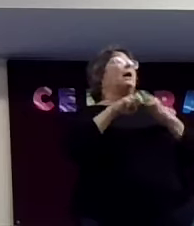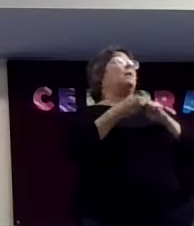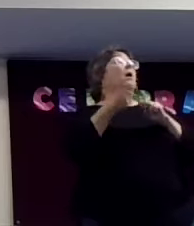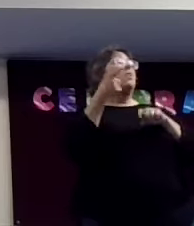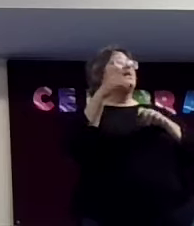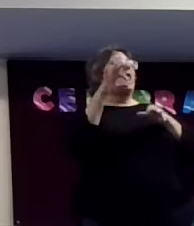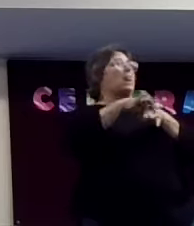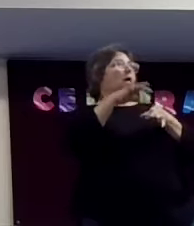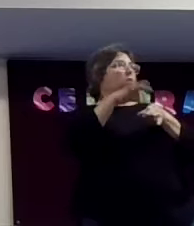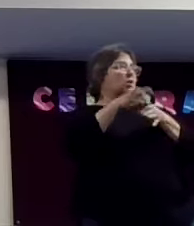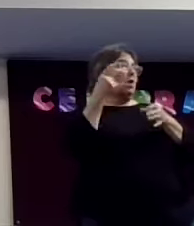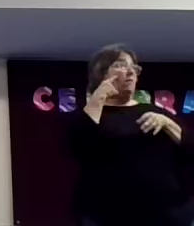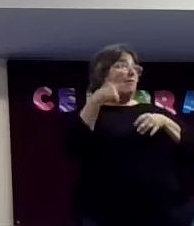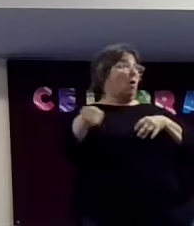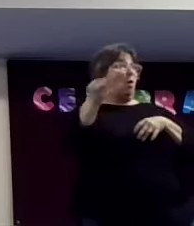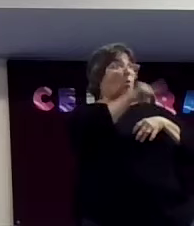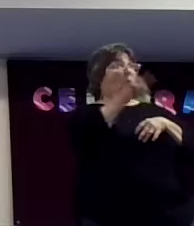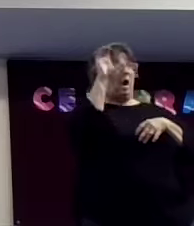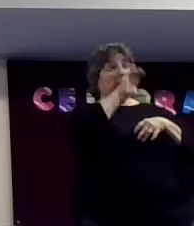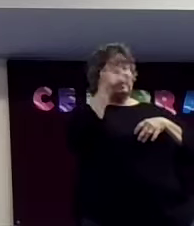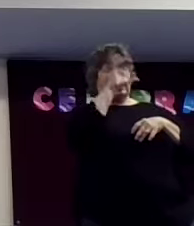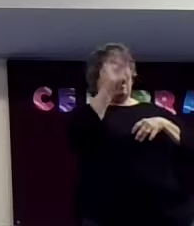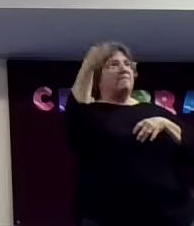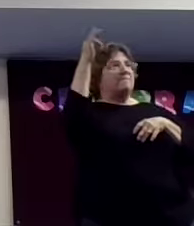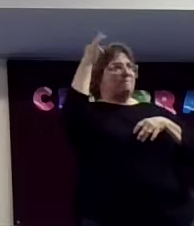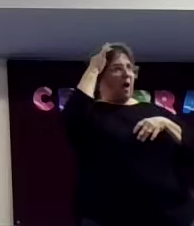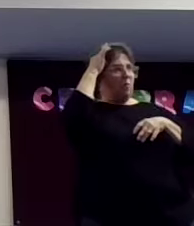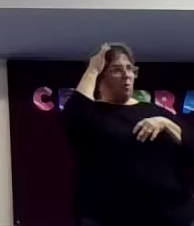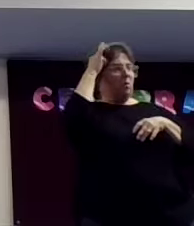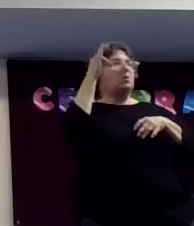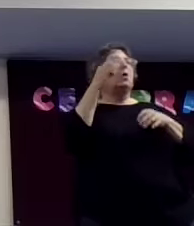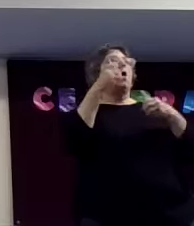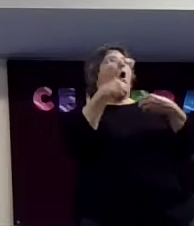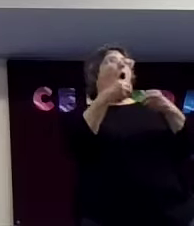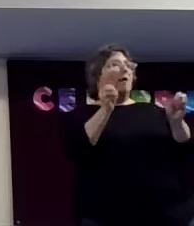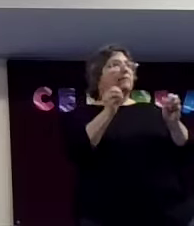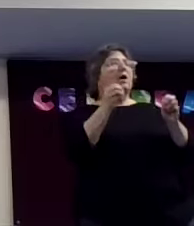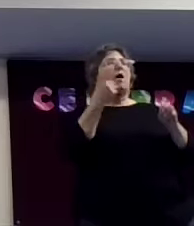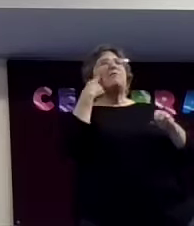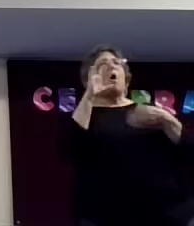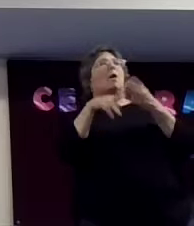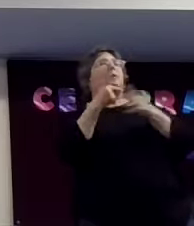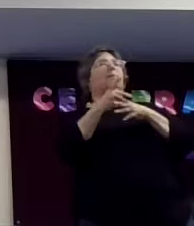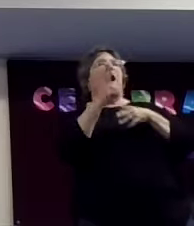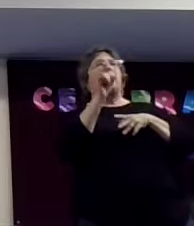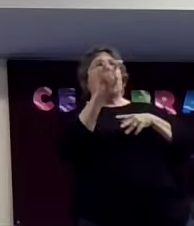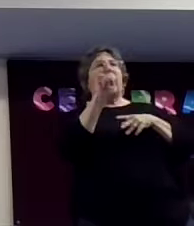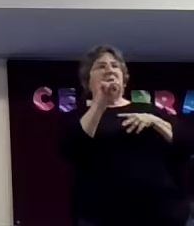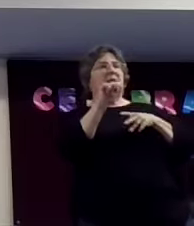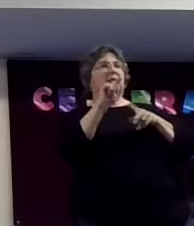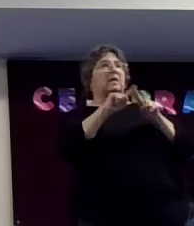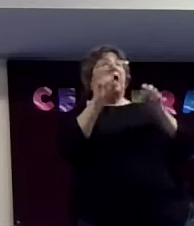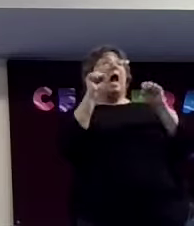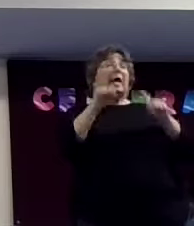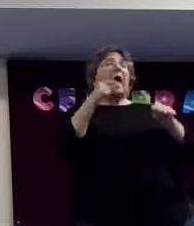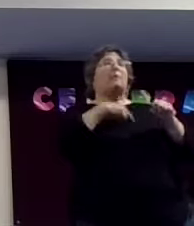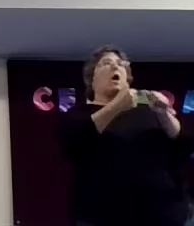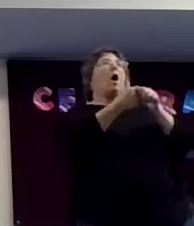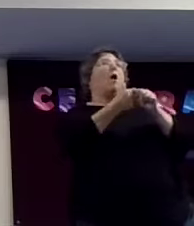this election, for those who are seeking federal office, and really for everyone on this planet, is can